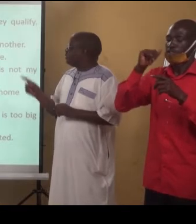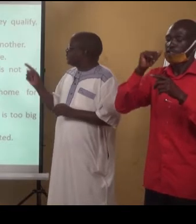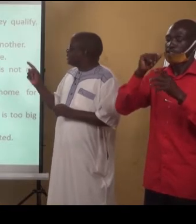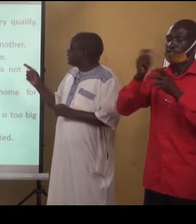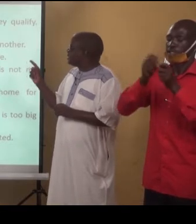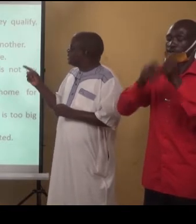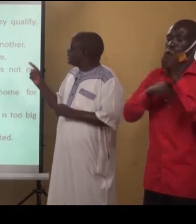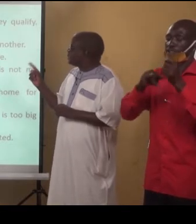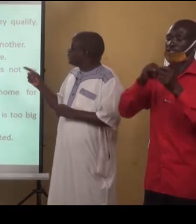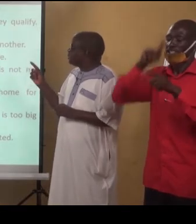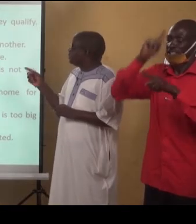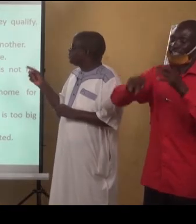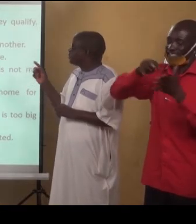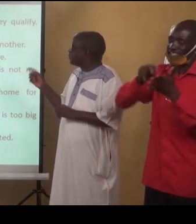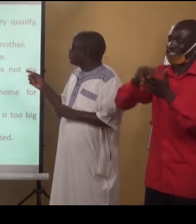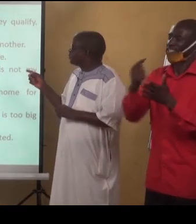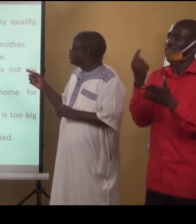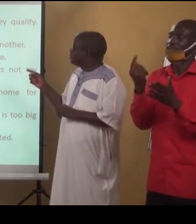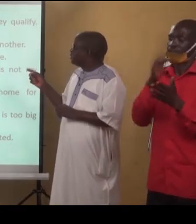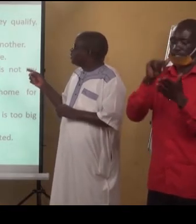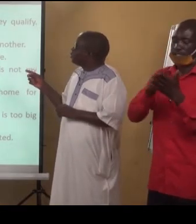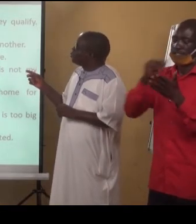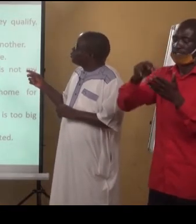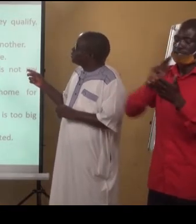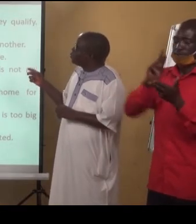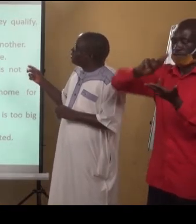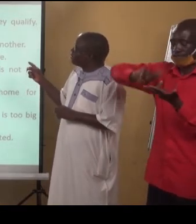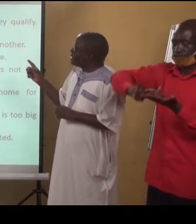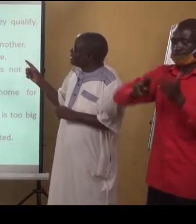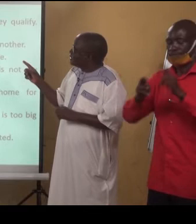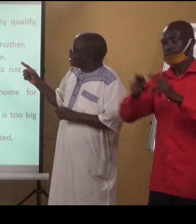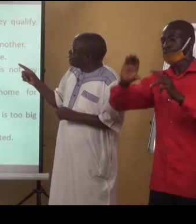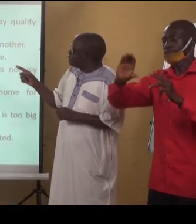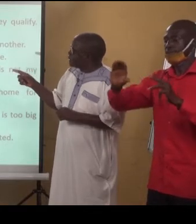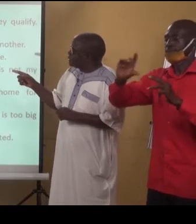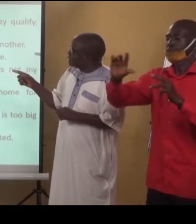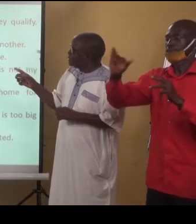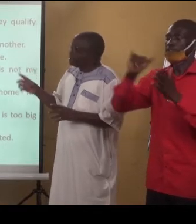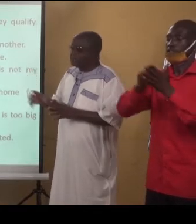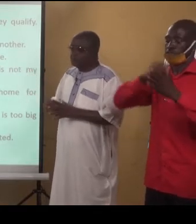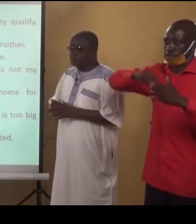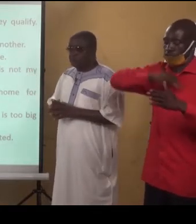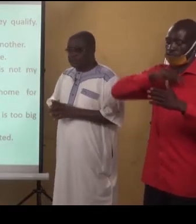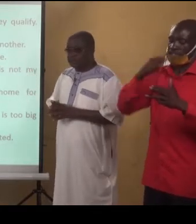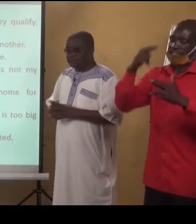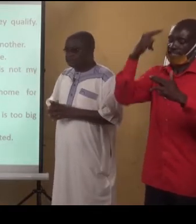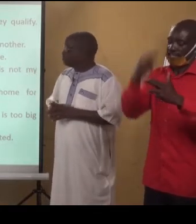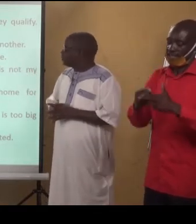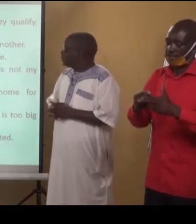therefore that is our relative clause which qualifies the noun phrase the old